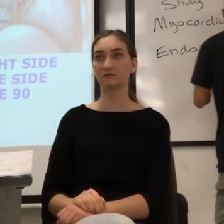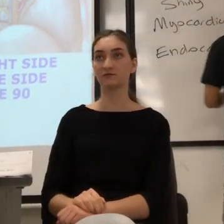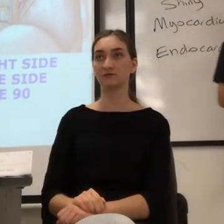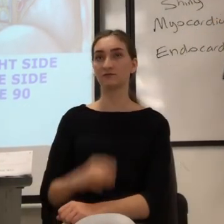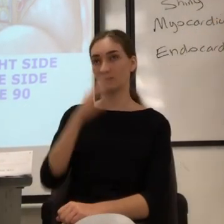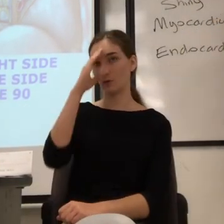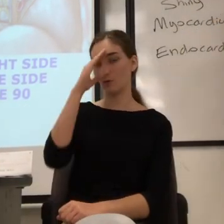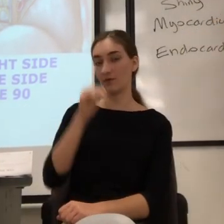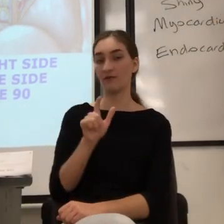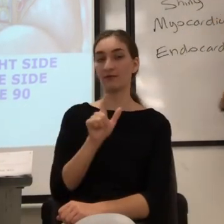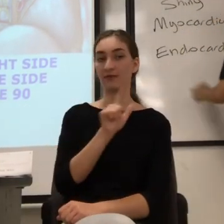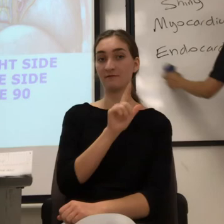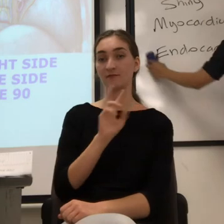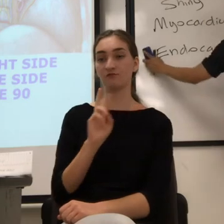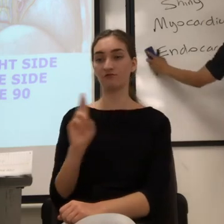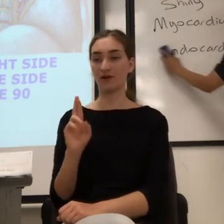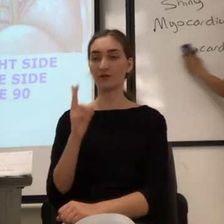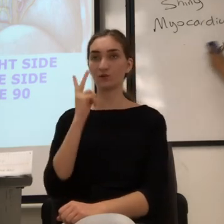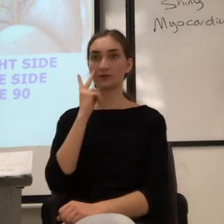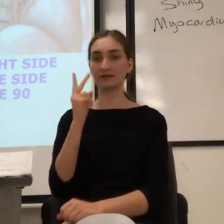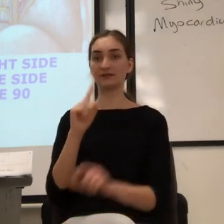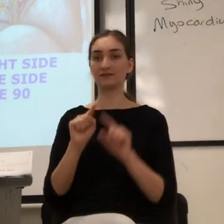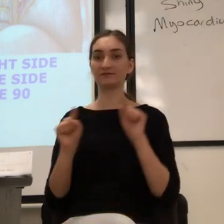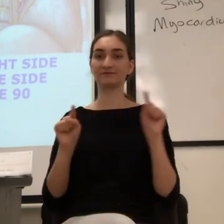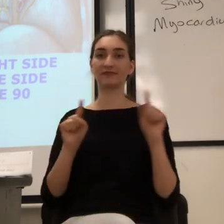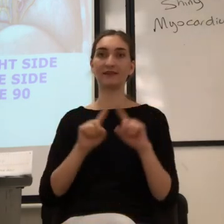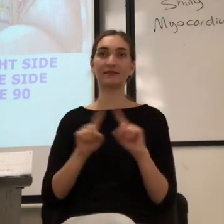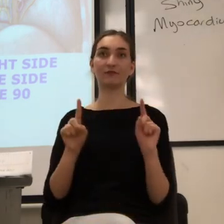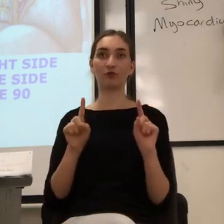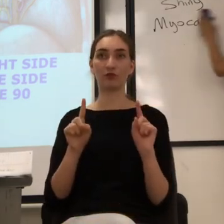on the left and on the right, you see different things.